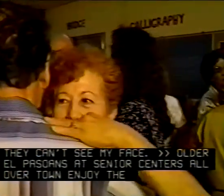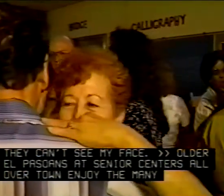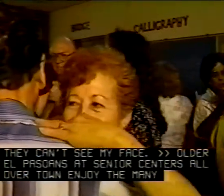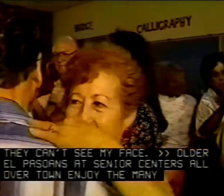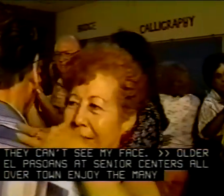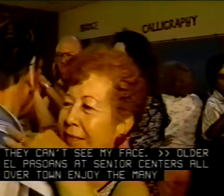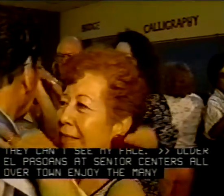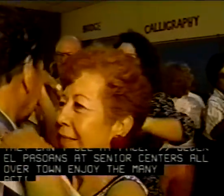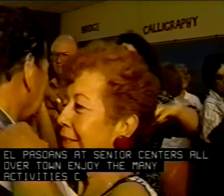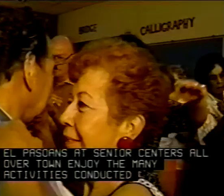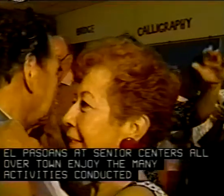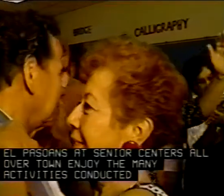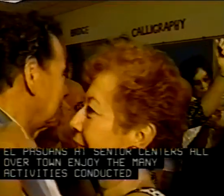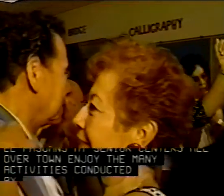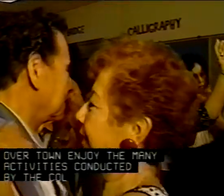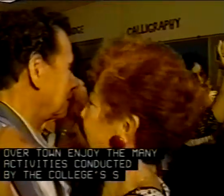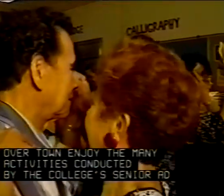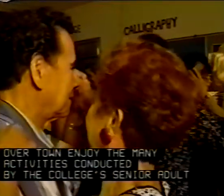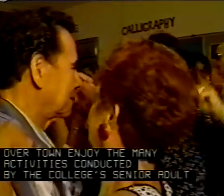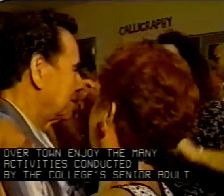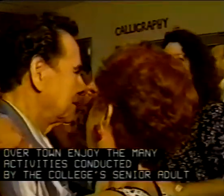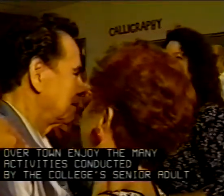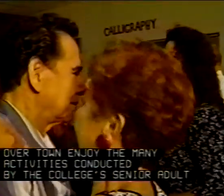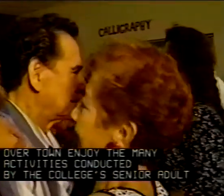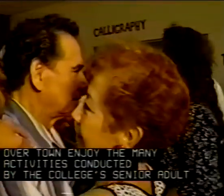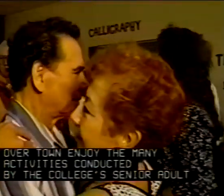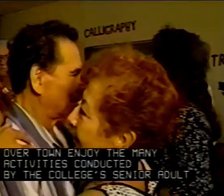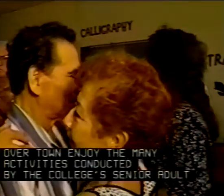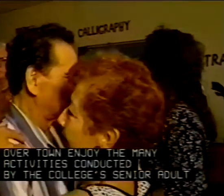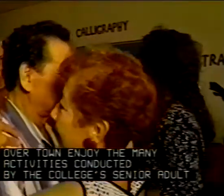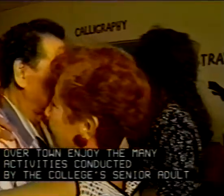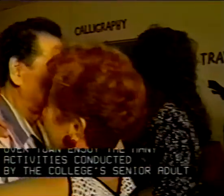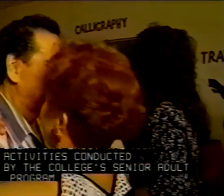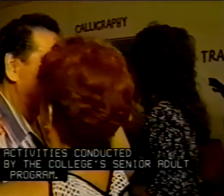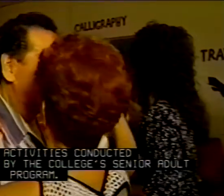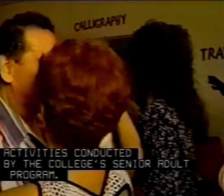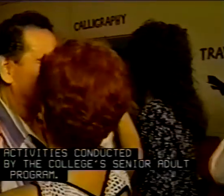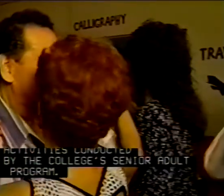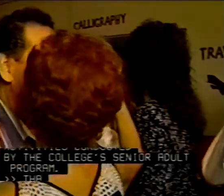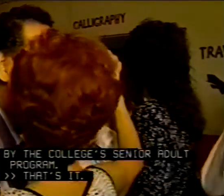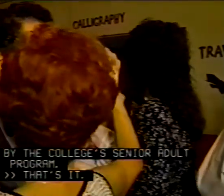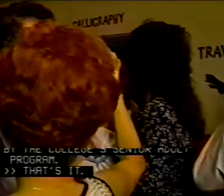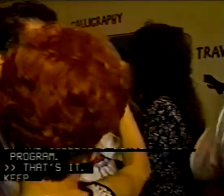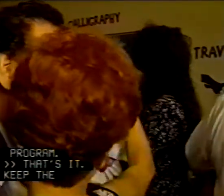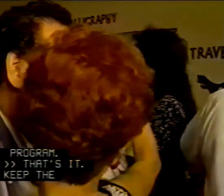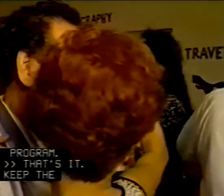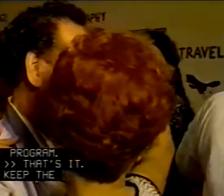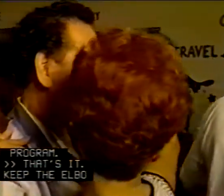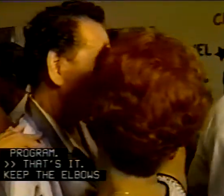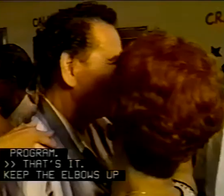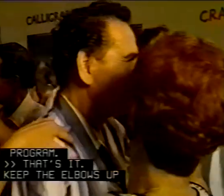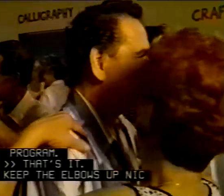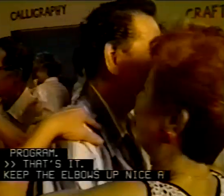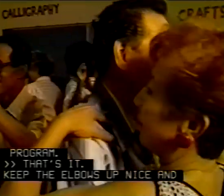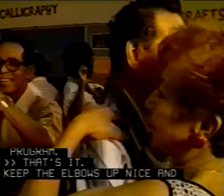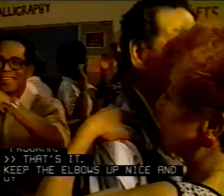it. Keep the elbows up nice and high. Keep smiling. Good. Very good. All right.